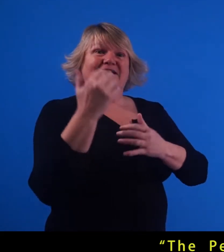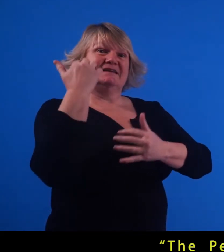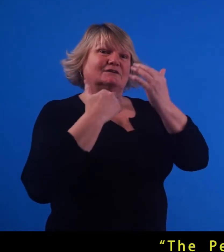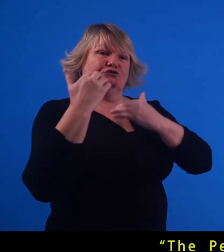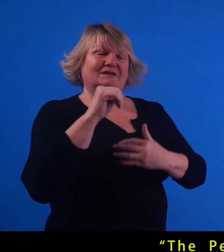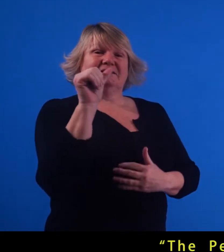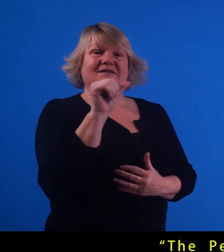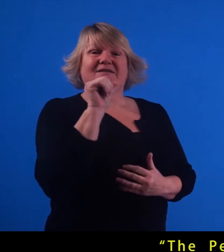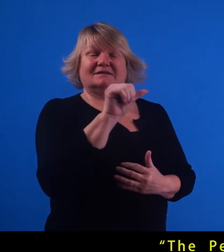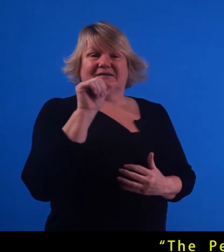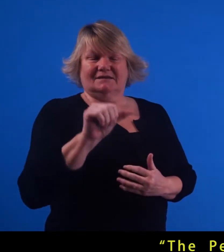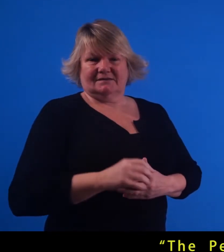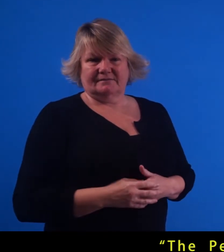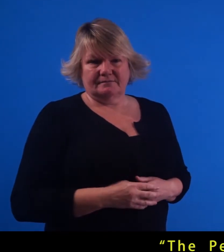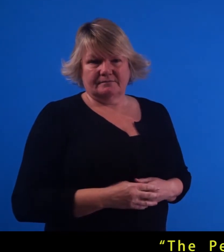1666.